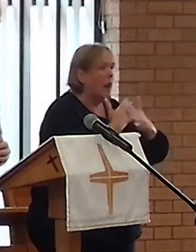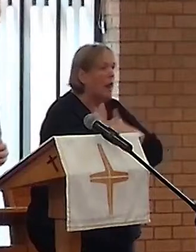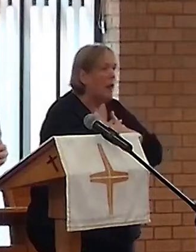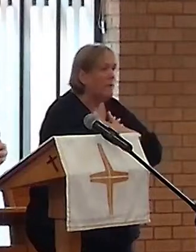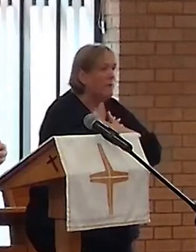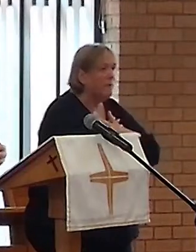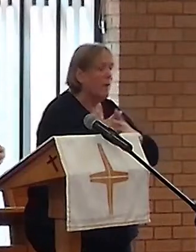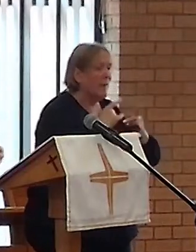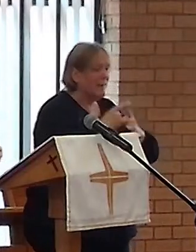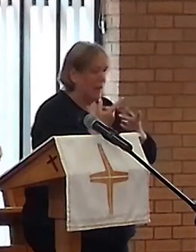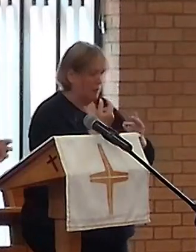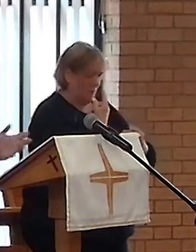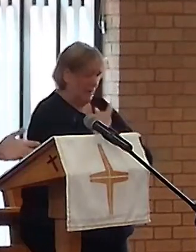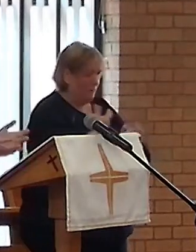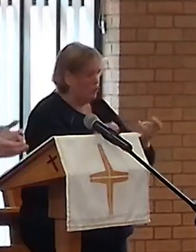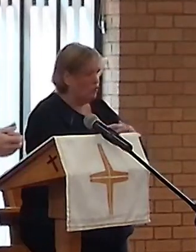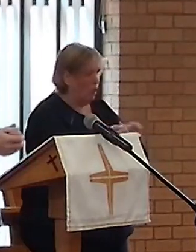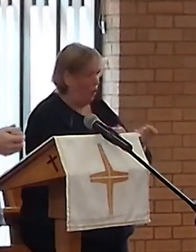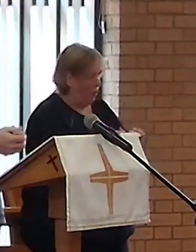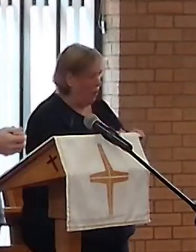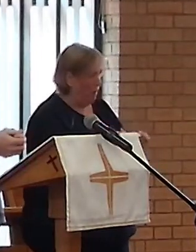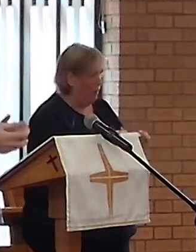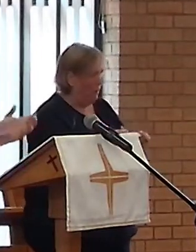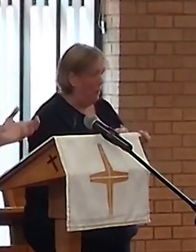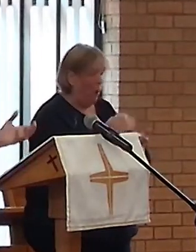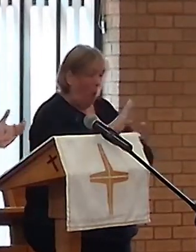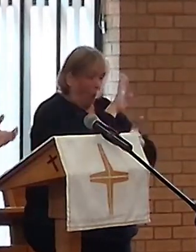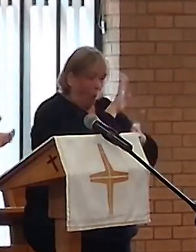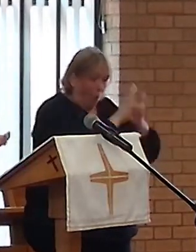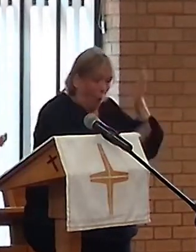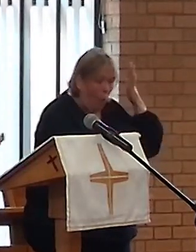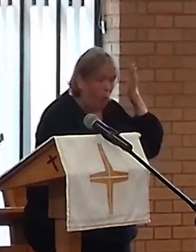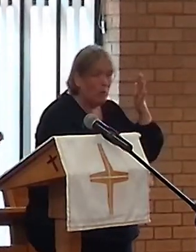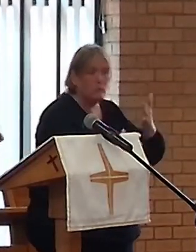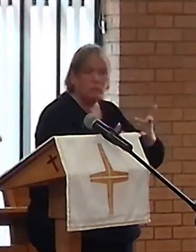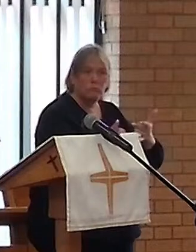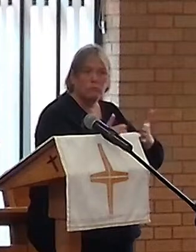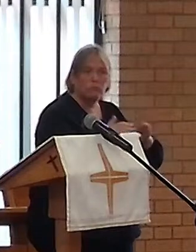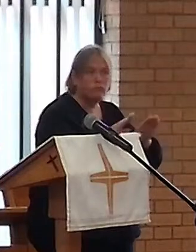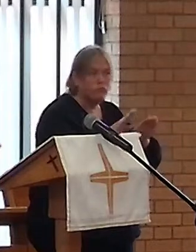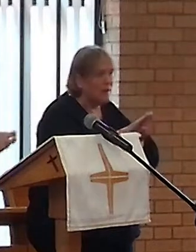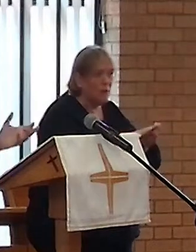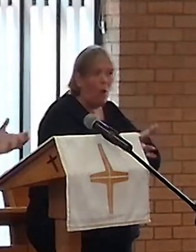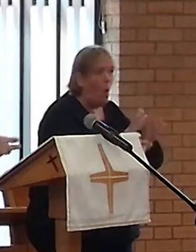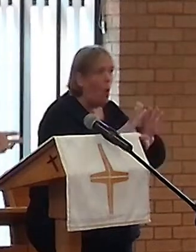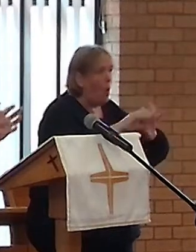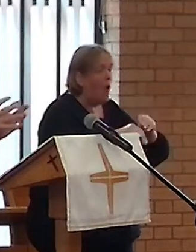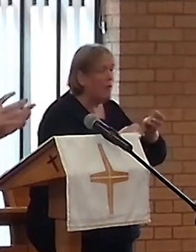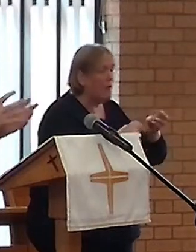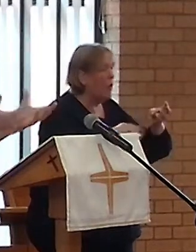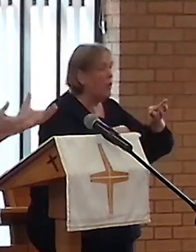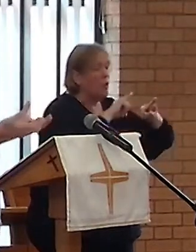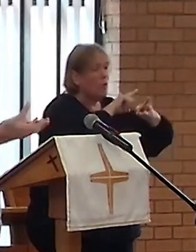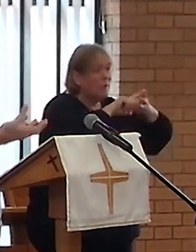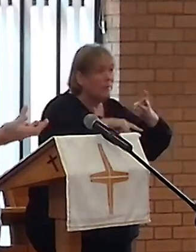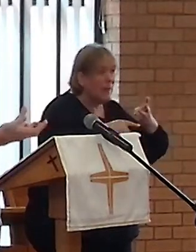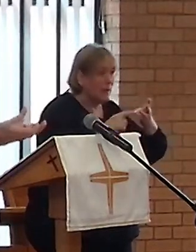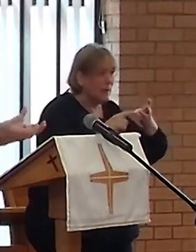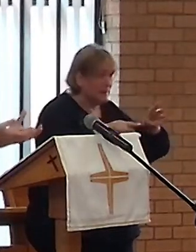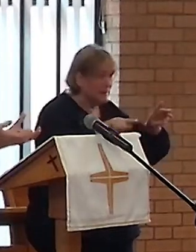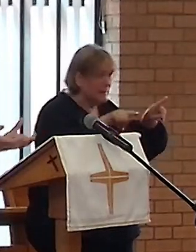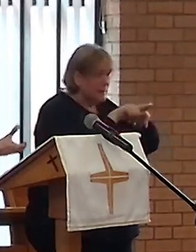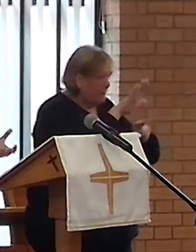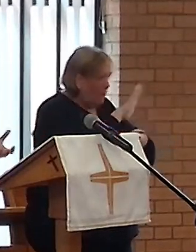self-control. All very practical, and all have three things in common. First, they concern relationships with other